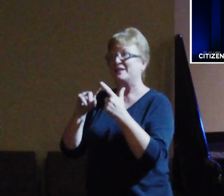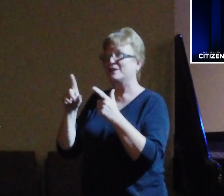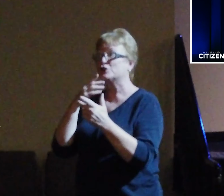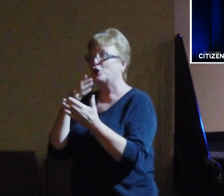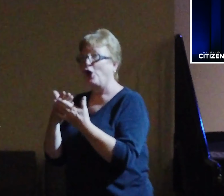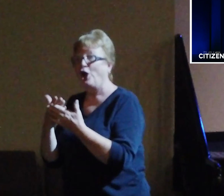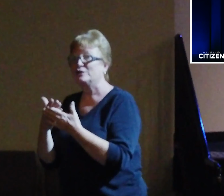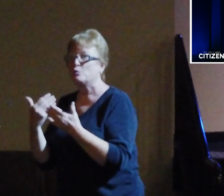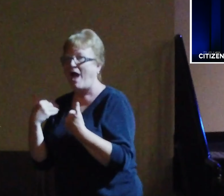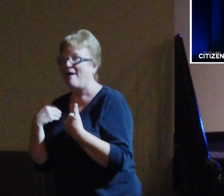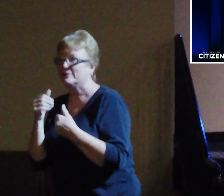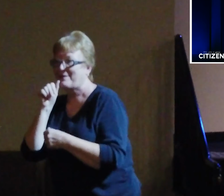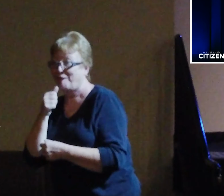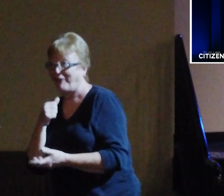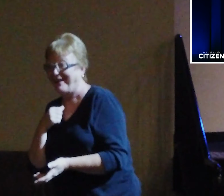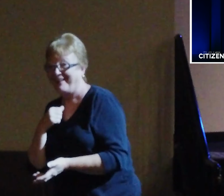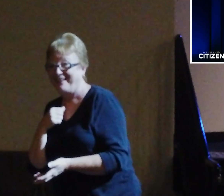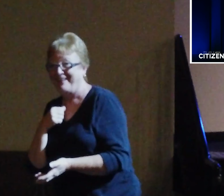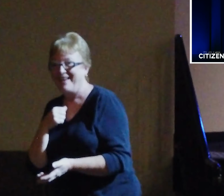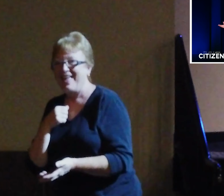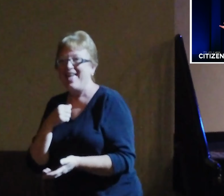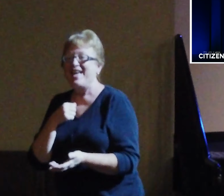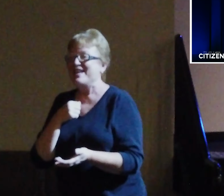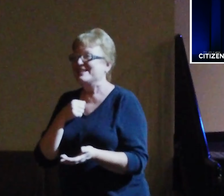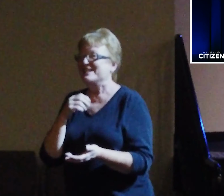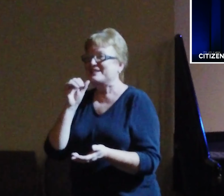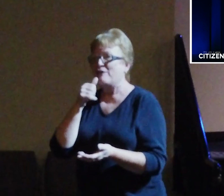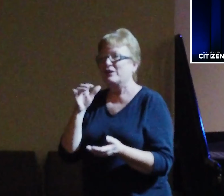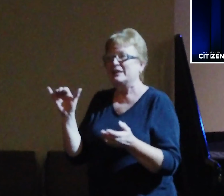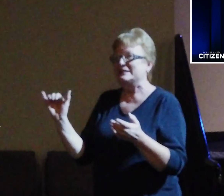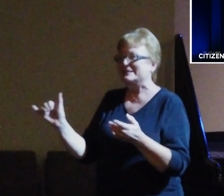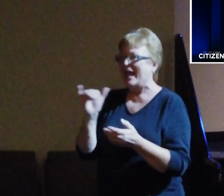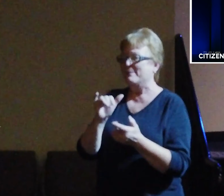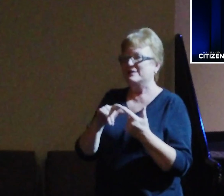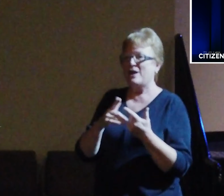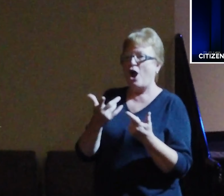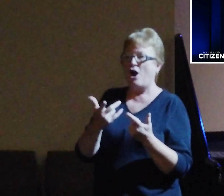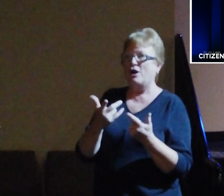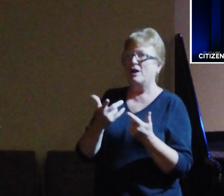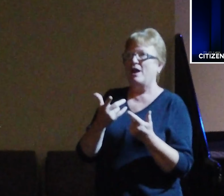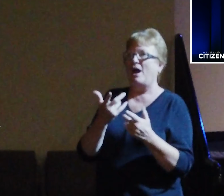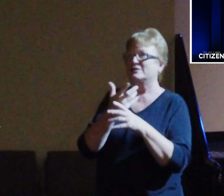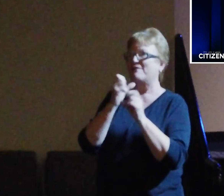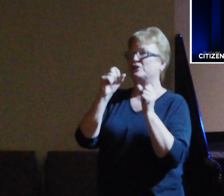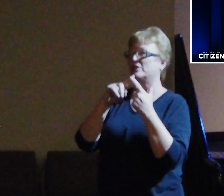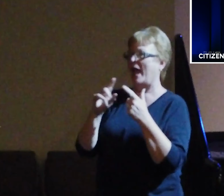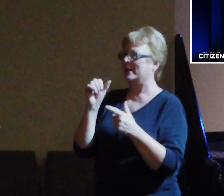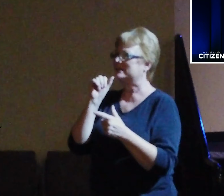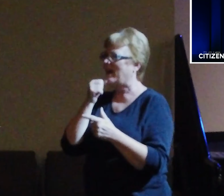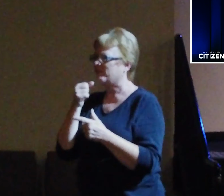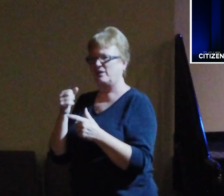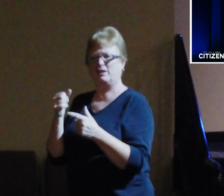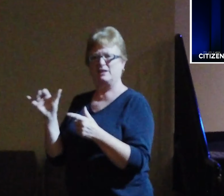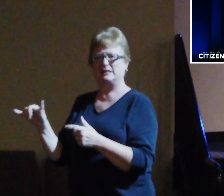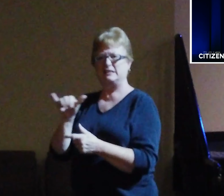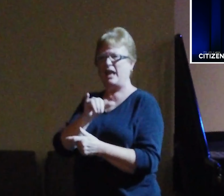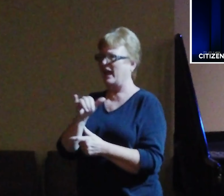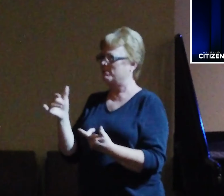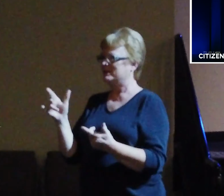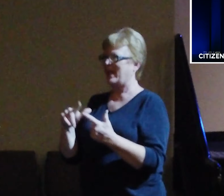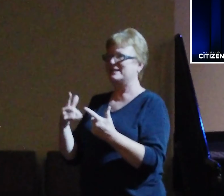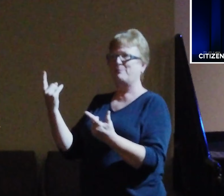Paul speaks both of our salvation and our suffering in the same light in this passage, as something that's granted to us,